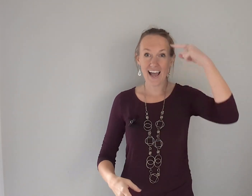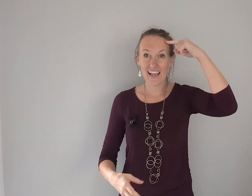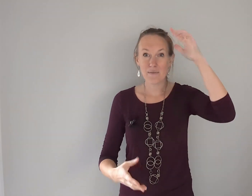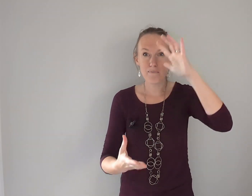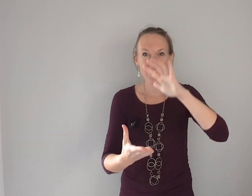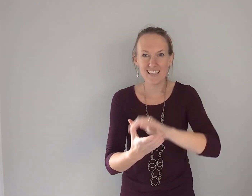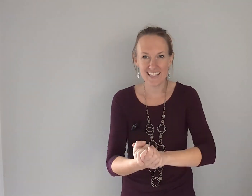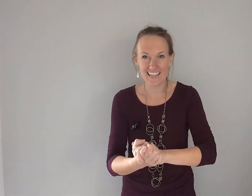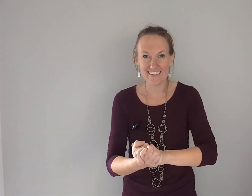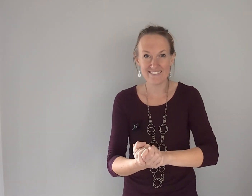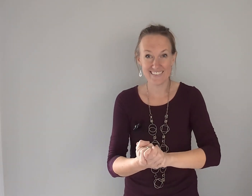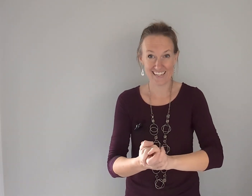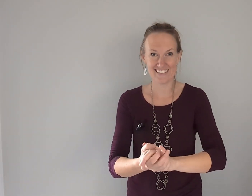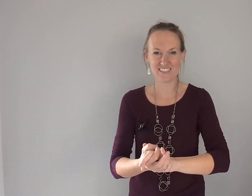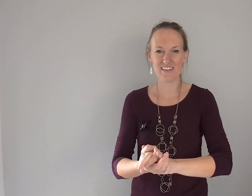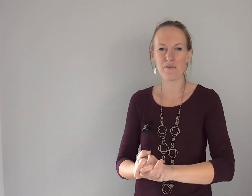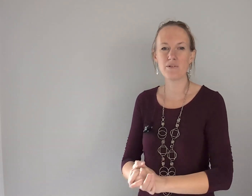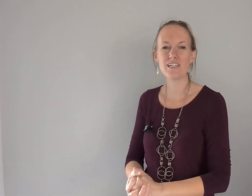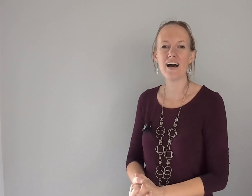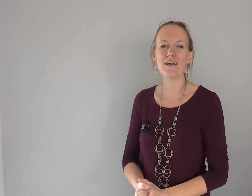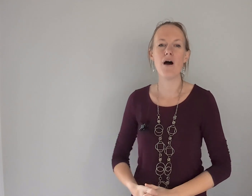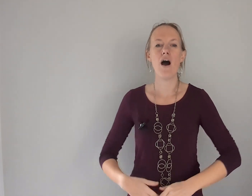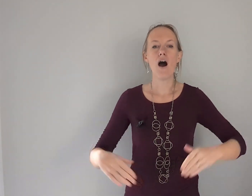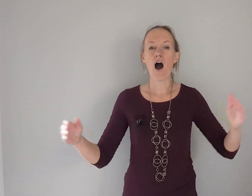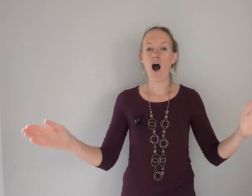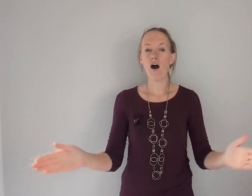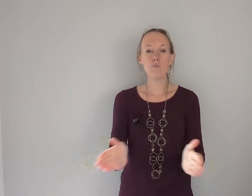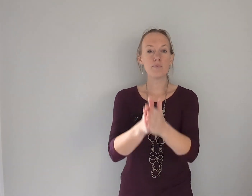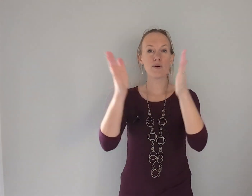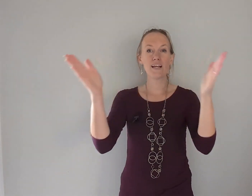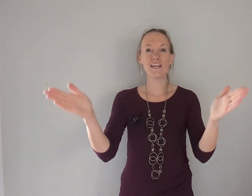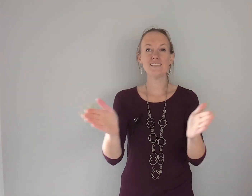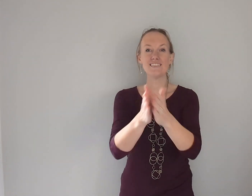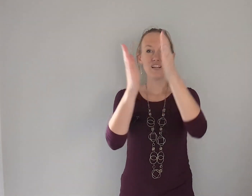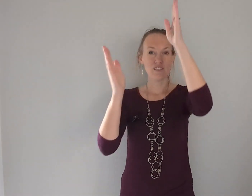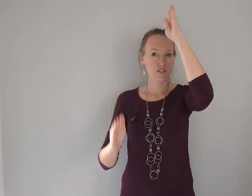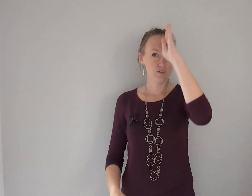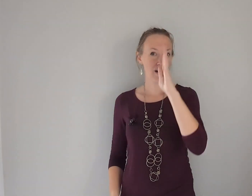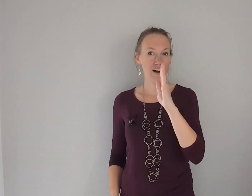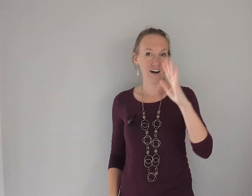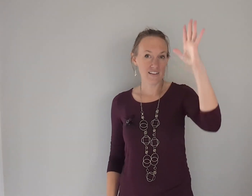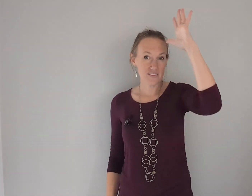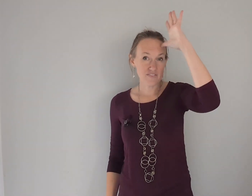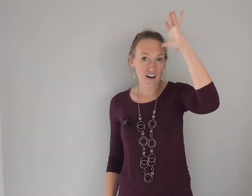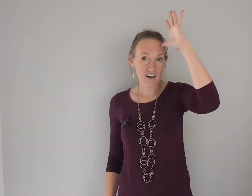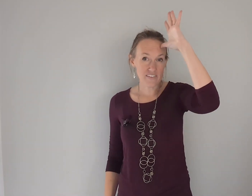I believe. And let's try that one more time. All praise to God the